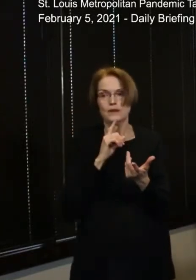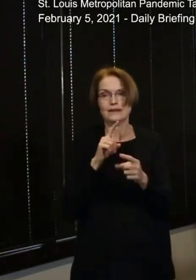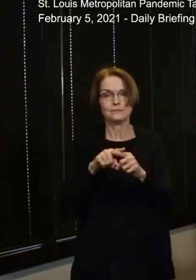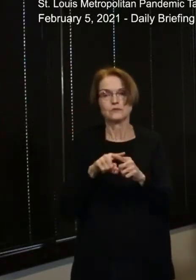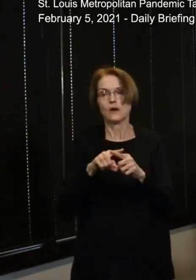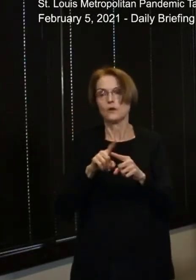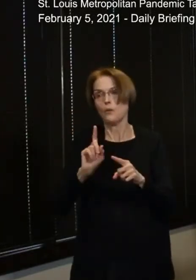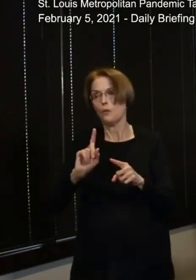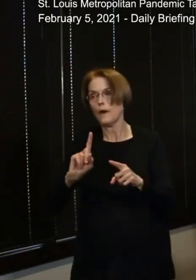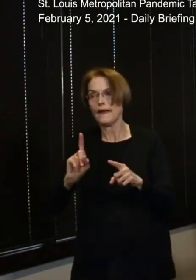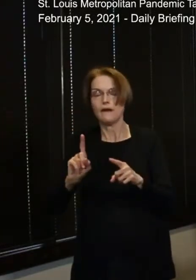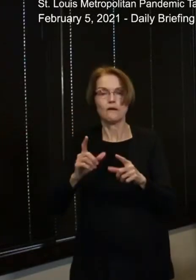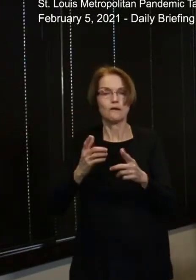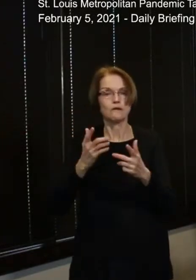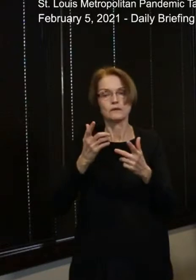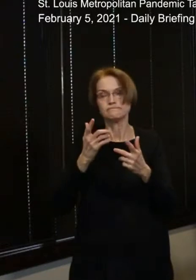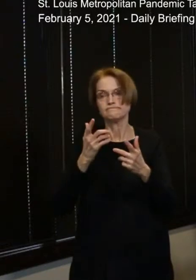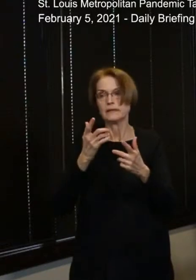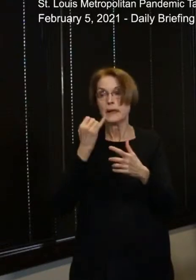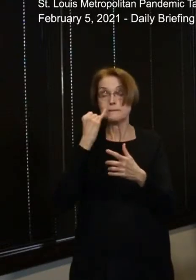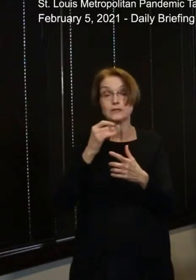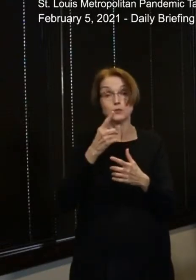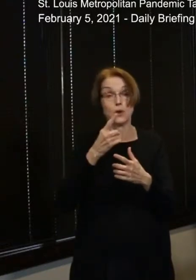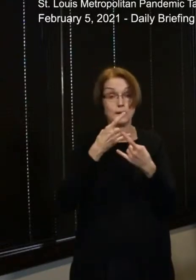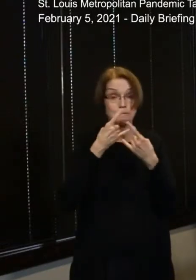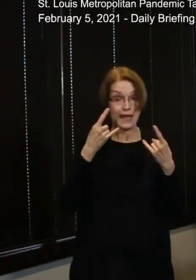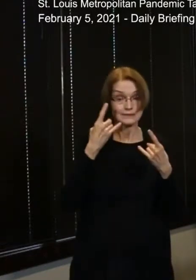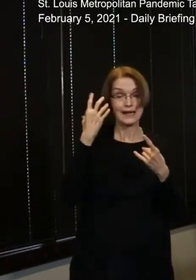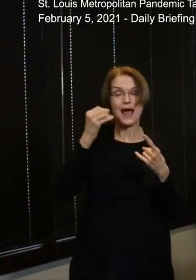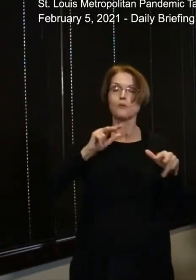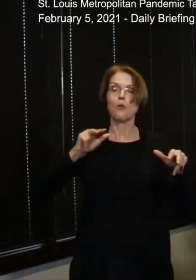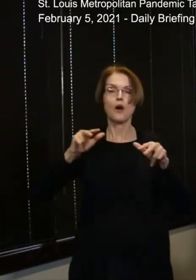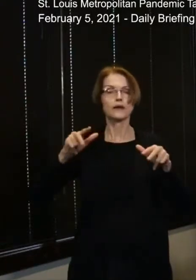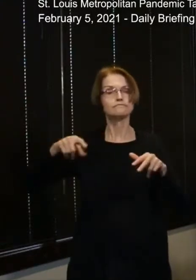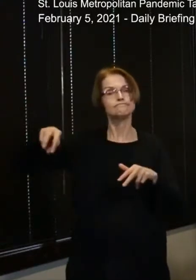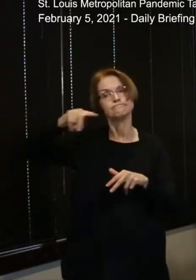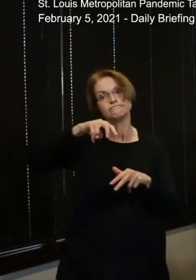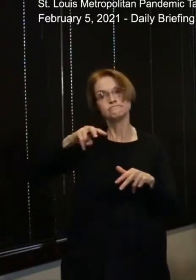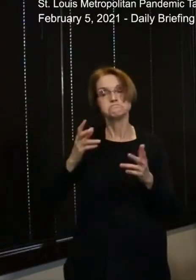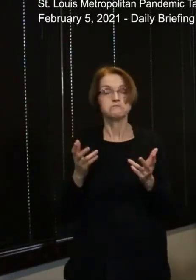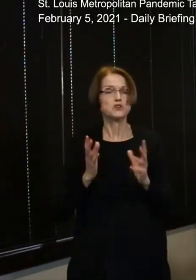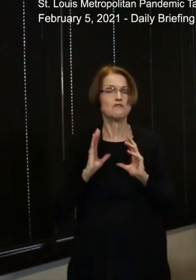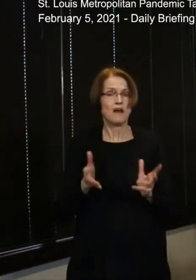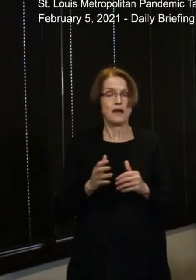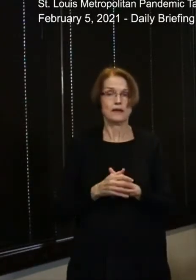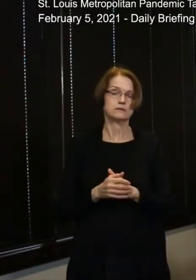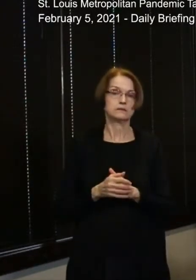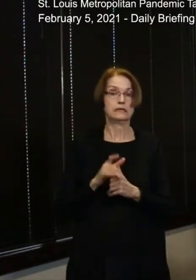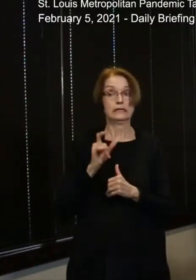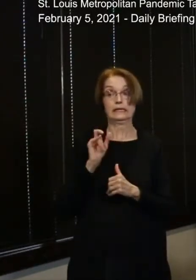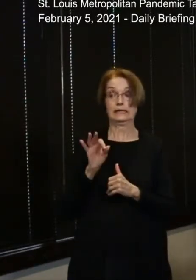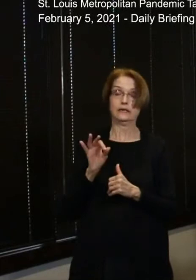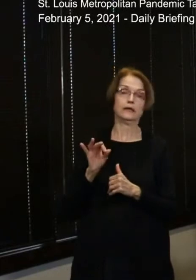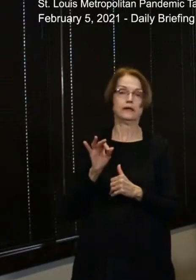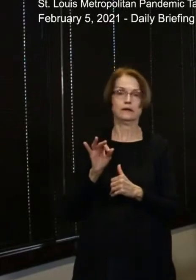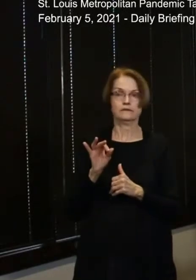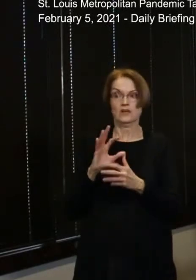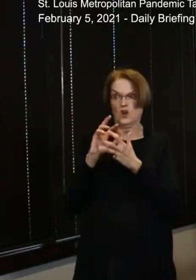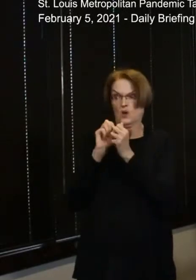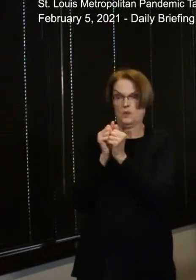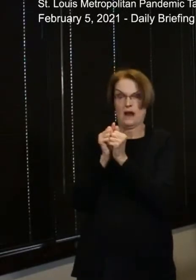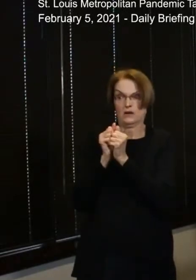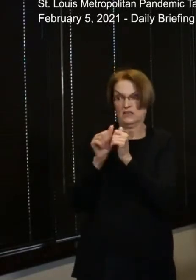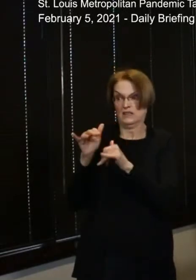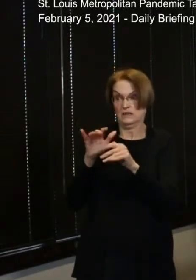well. So if you're wearing a single mask while out walking around, probably fine. If you're going to be in a